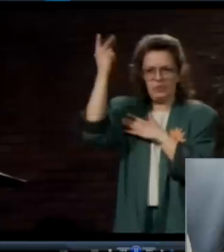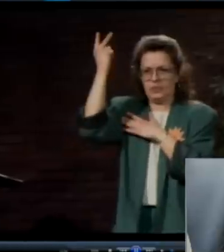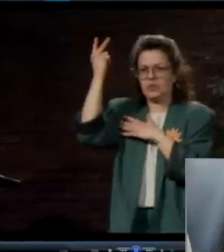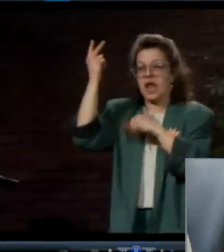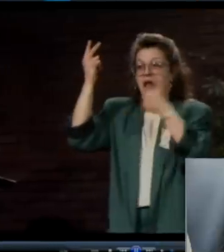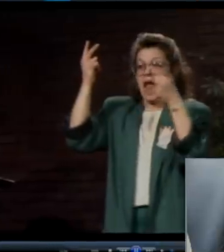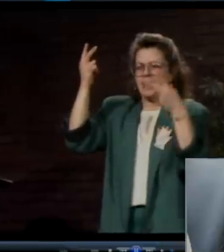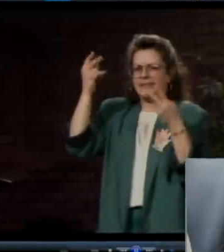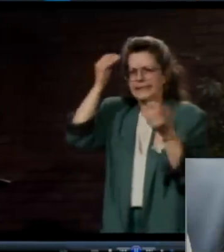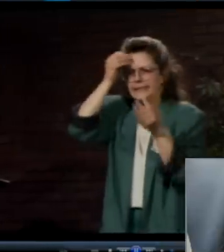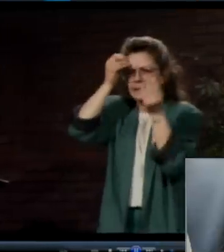false? 2?